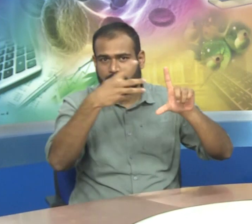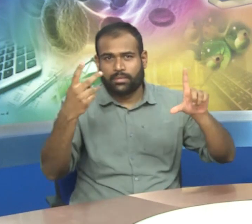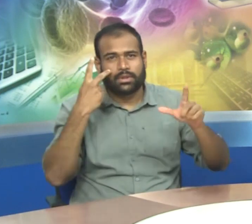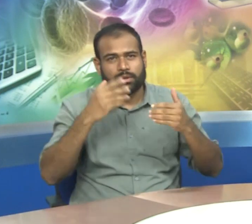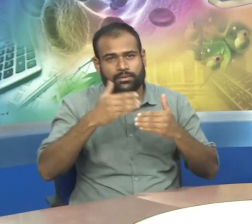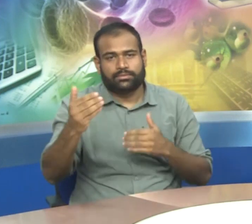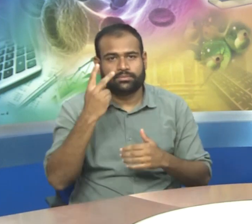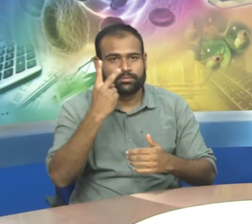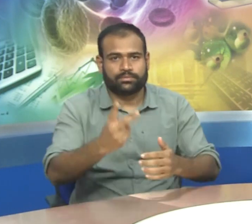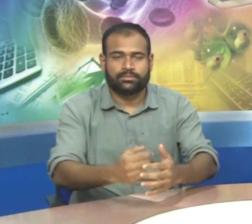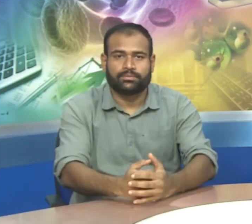will discuss this in further slides.